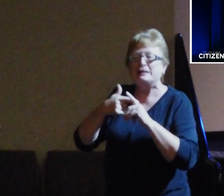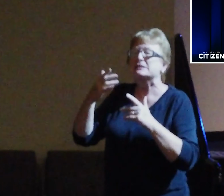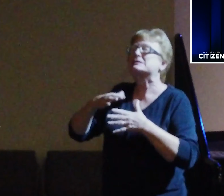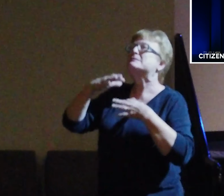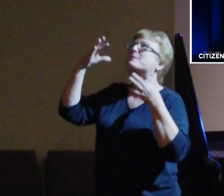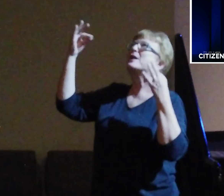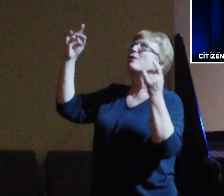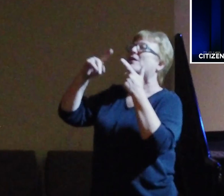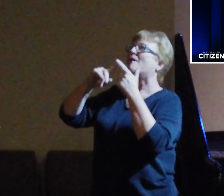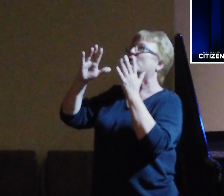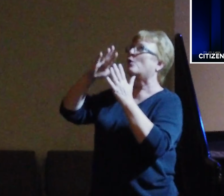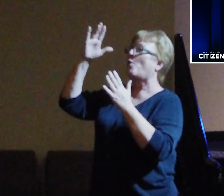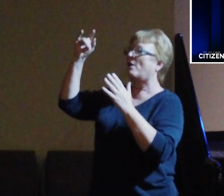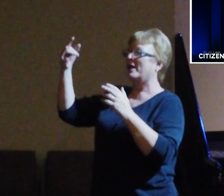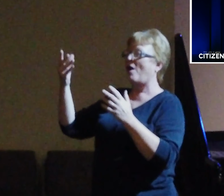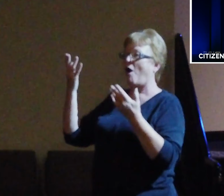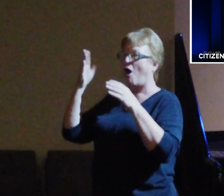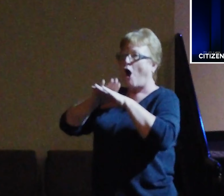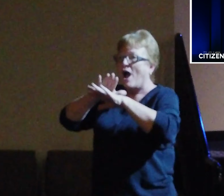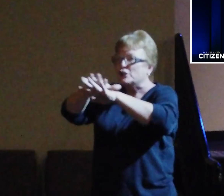rests upon you.